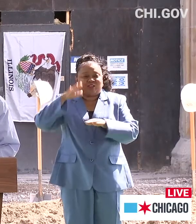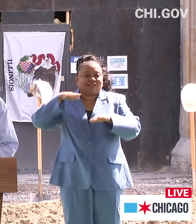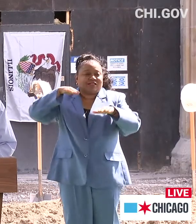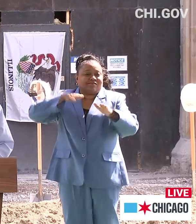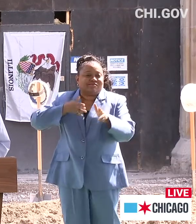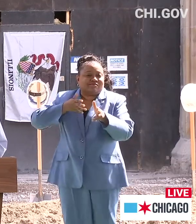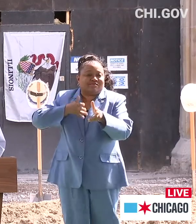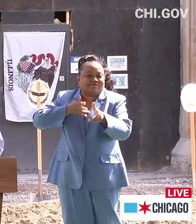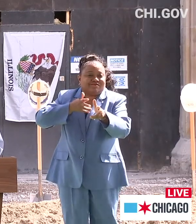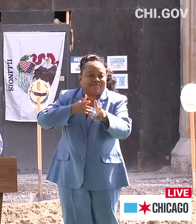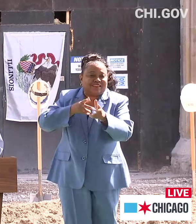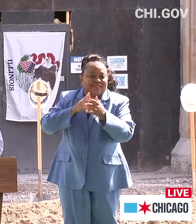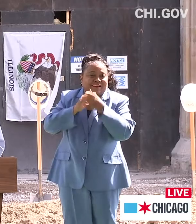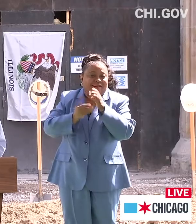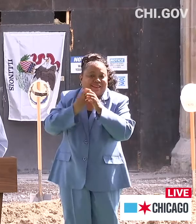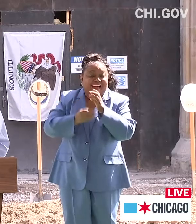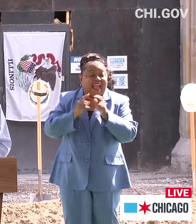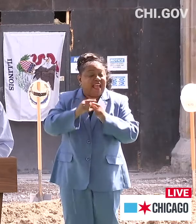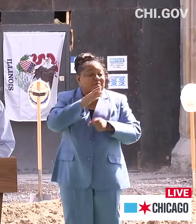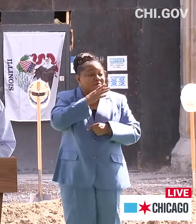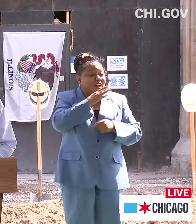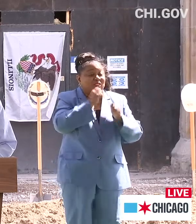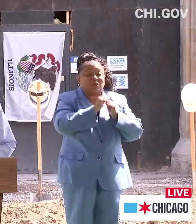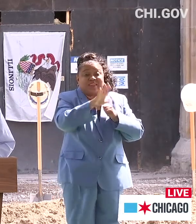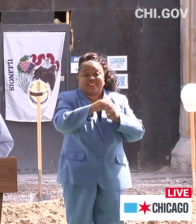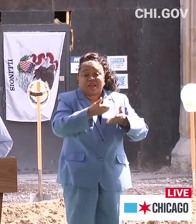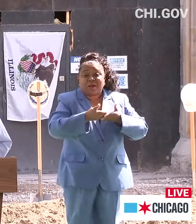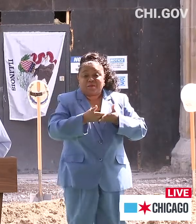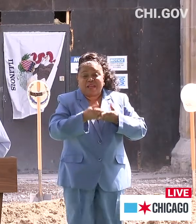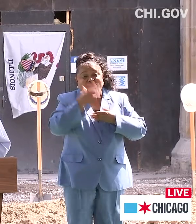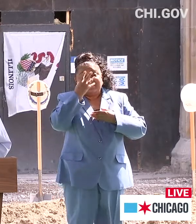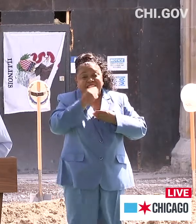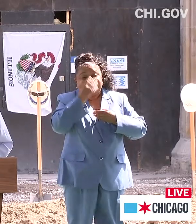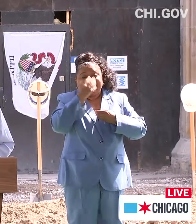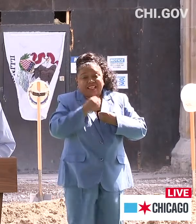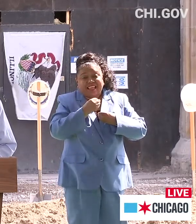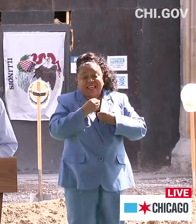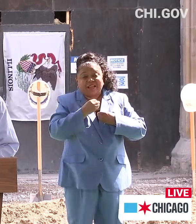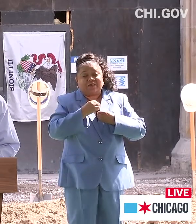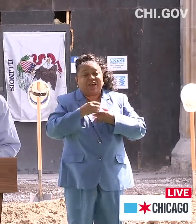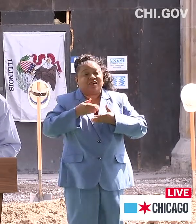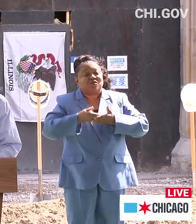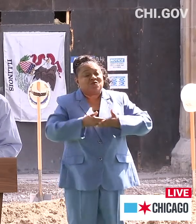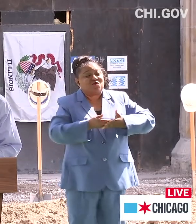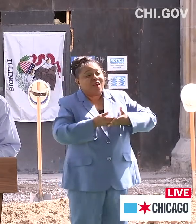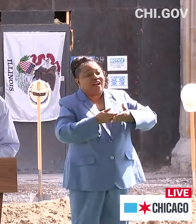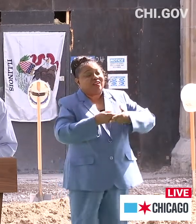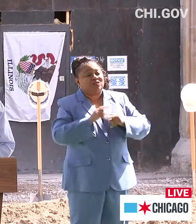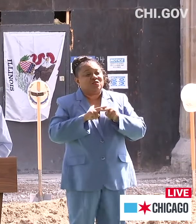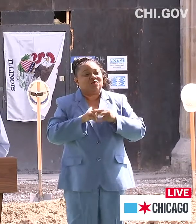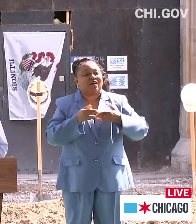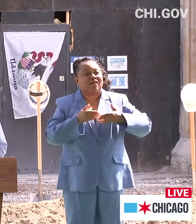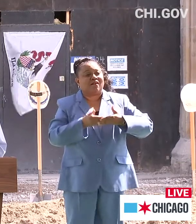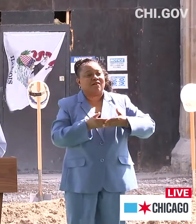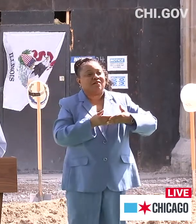made of steam, and mothers with their babes asleep, rocking to the rail